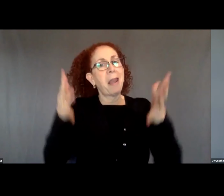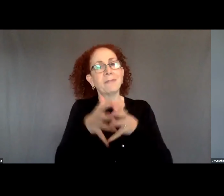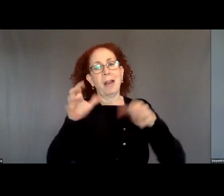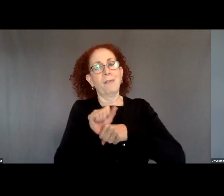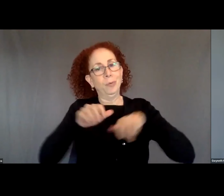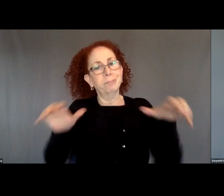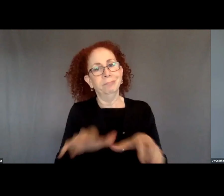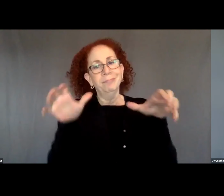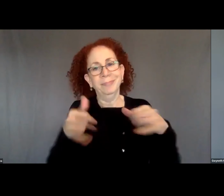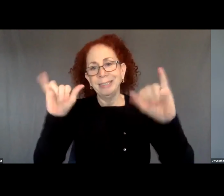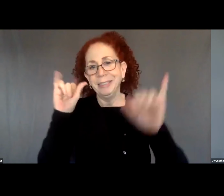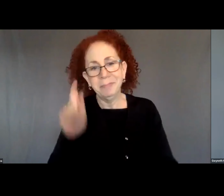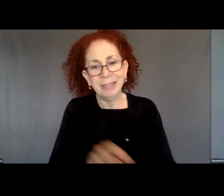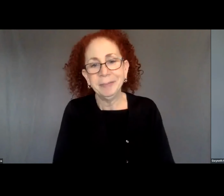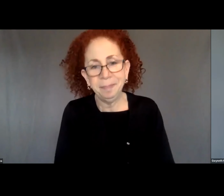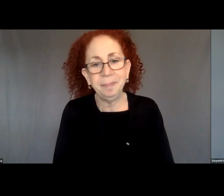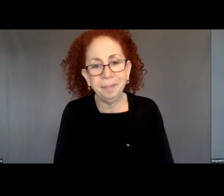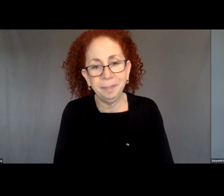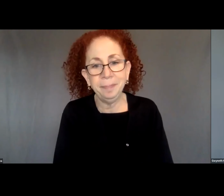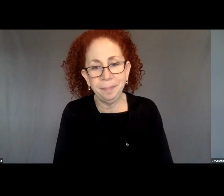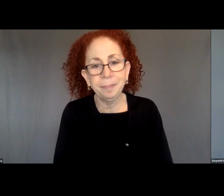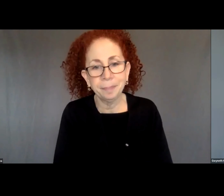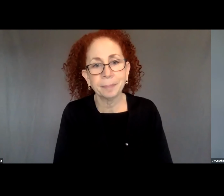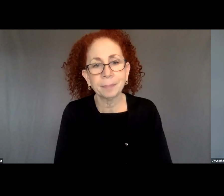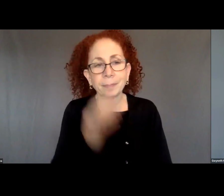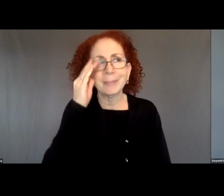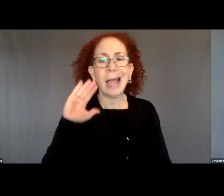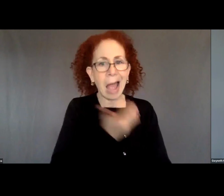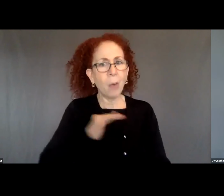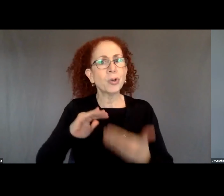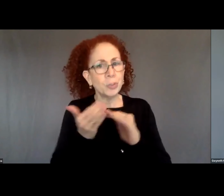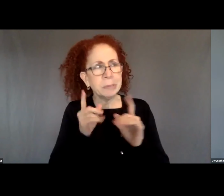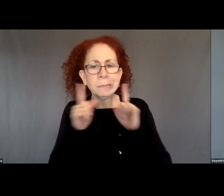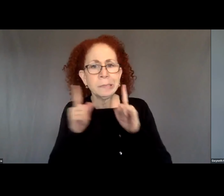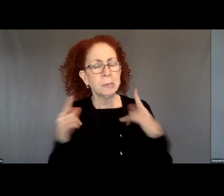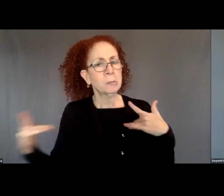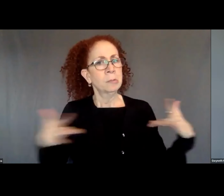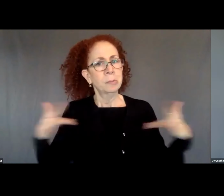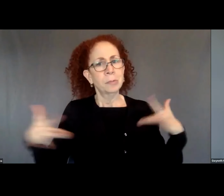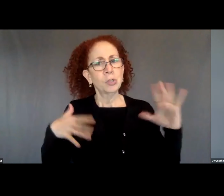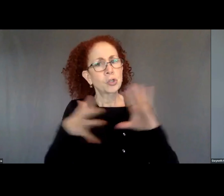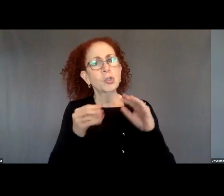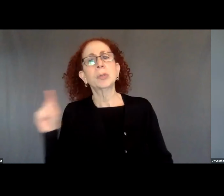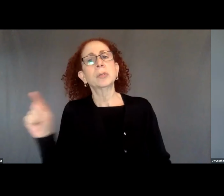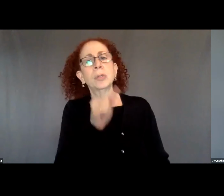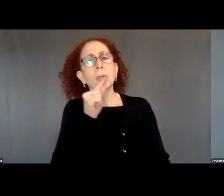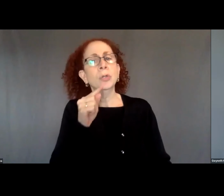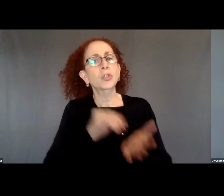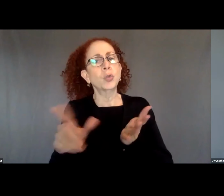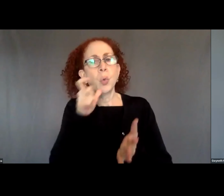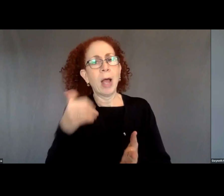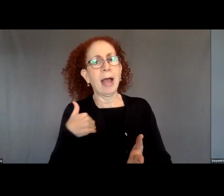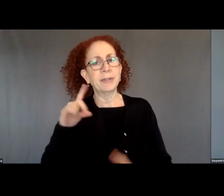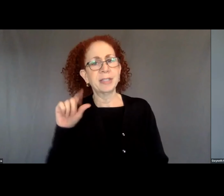to be done. Our community has heard very concerning stories from students with disabilities in